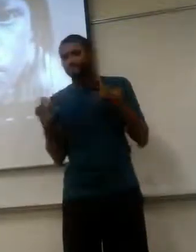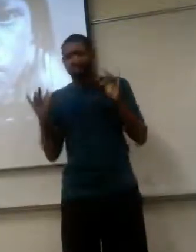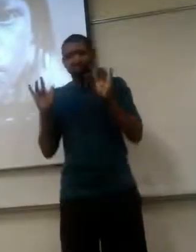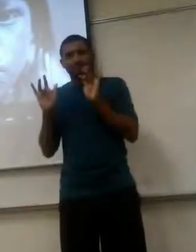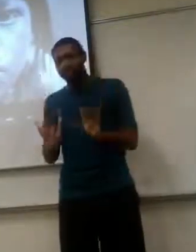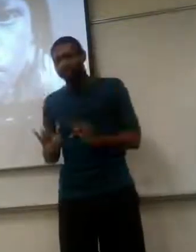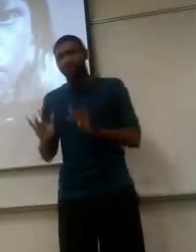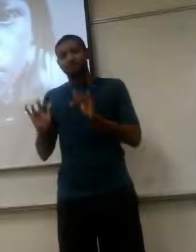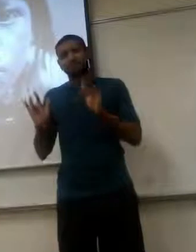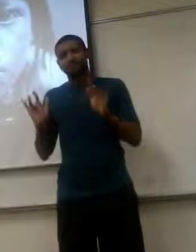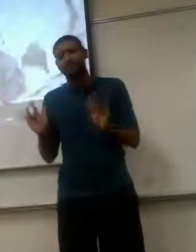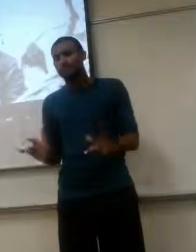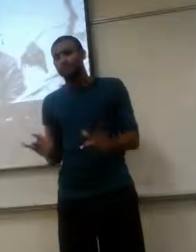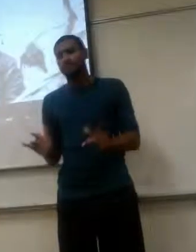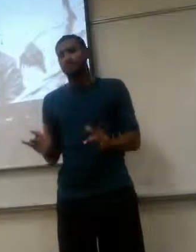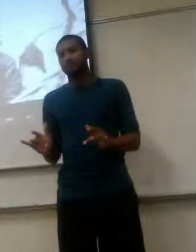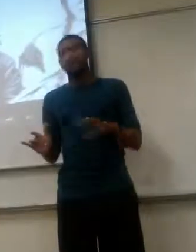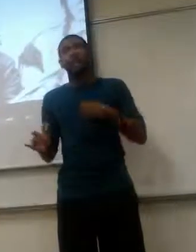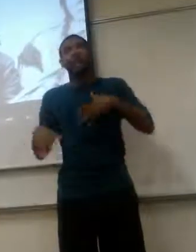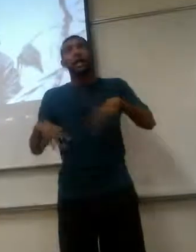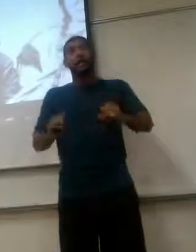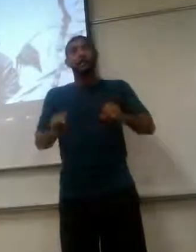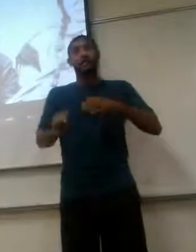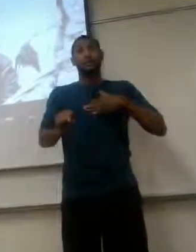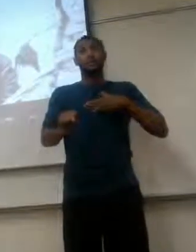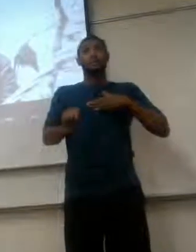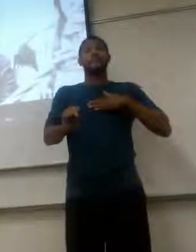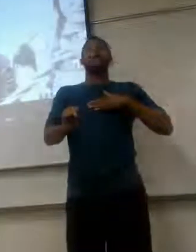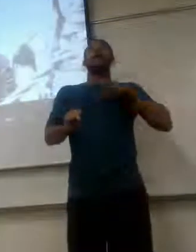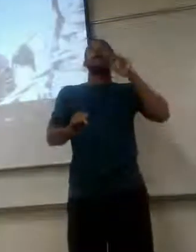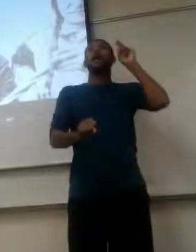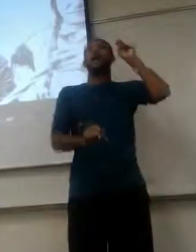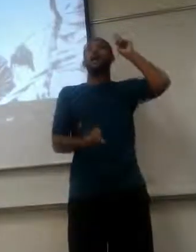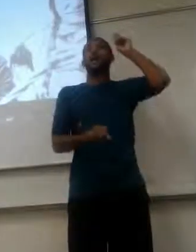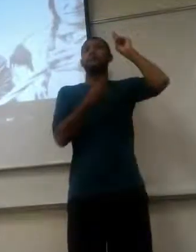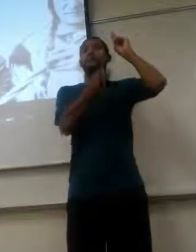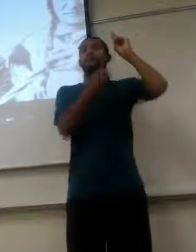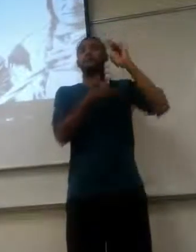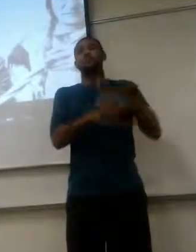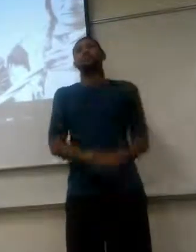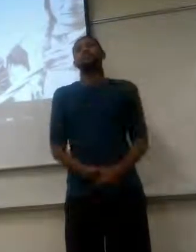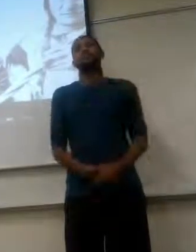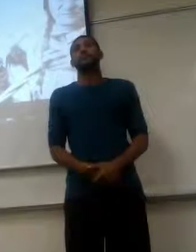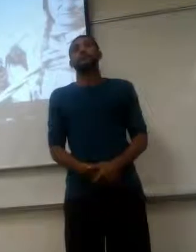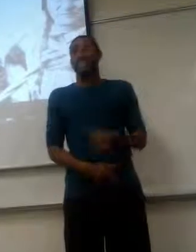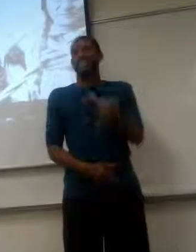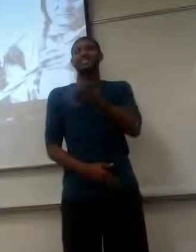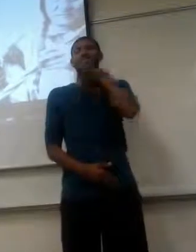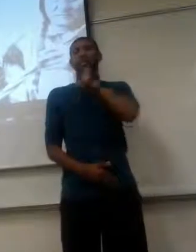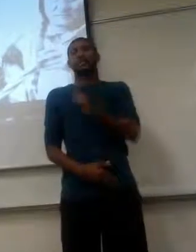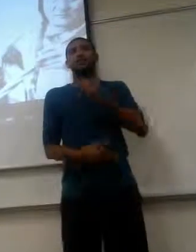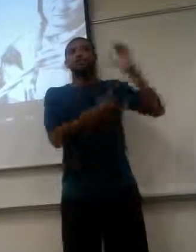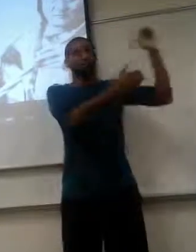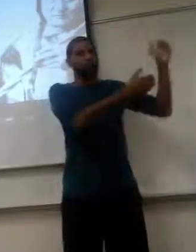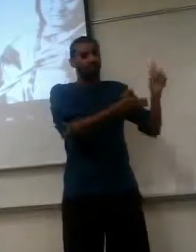that I adopted my nephew, Wunbo, who was the same age as the son I had lost. I raised him